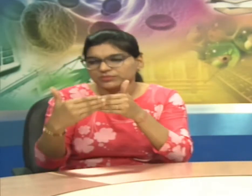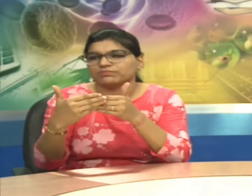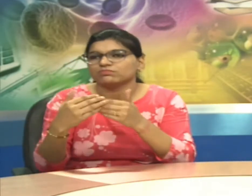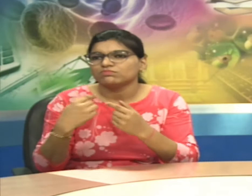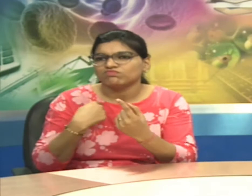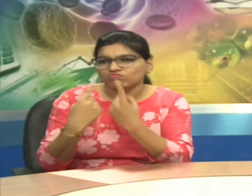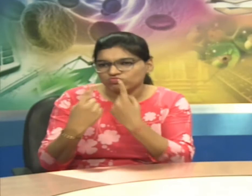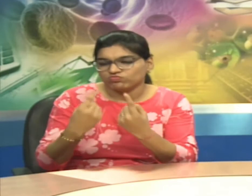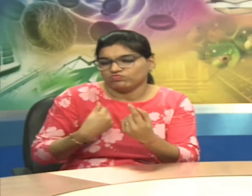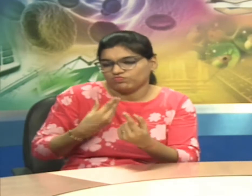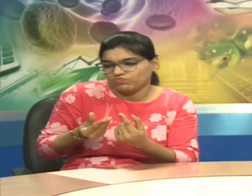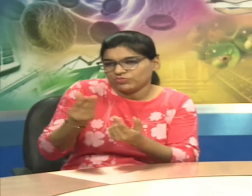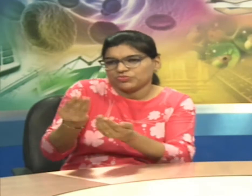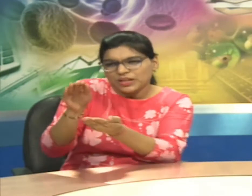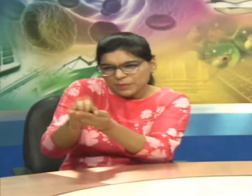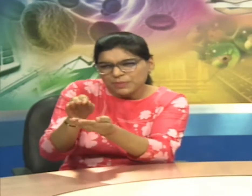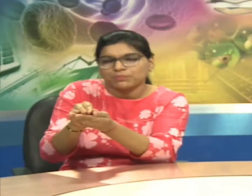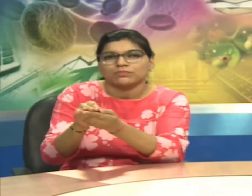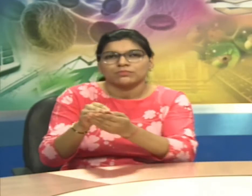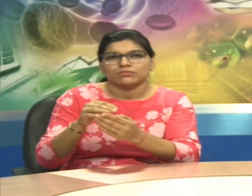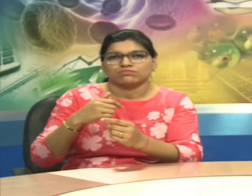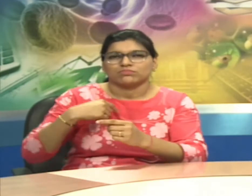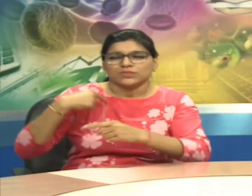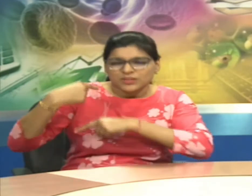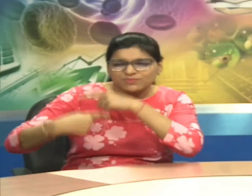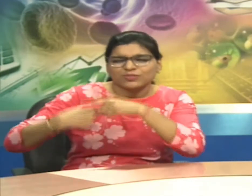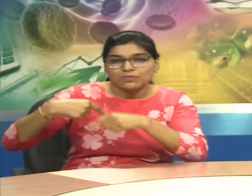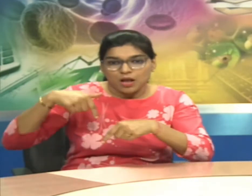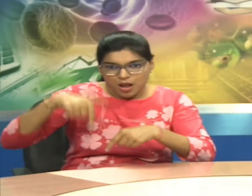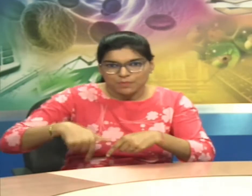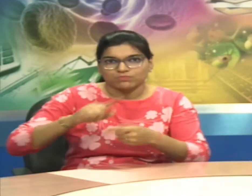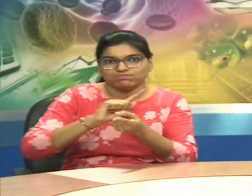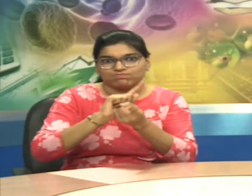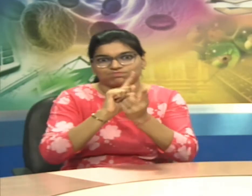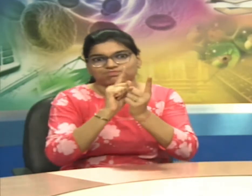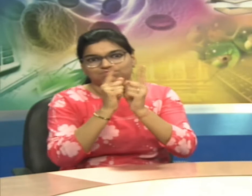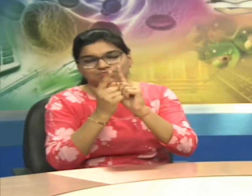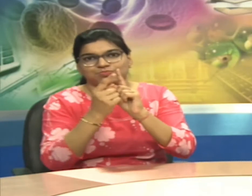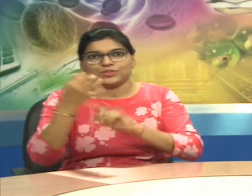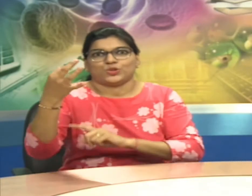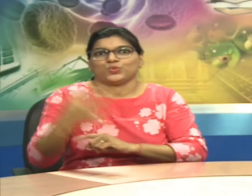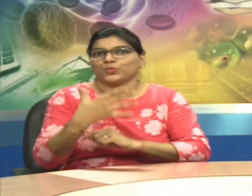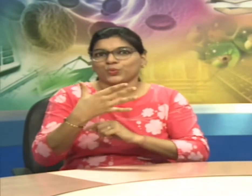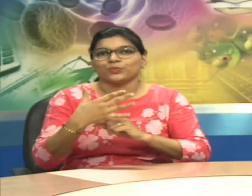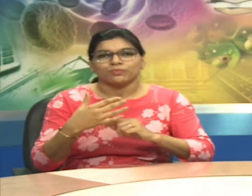to there and solve our query. But nowadays, as modernization has